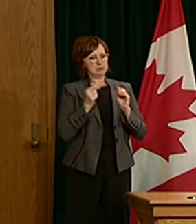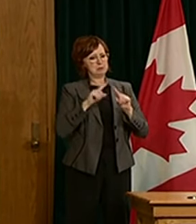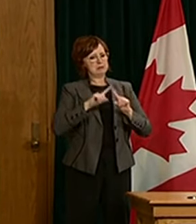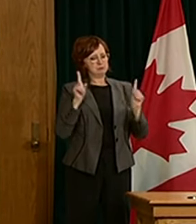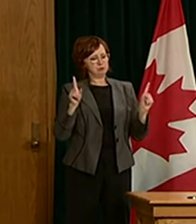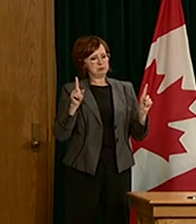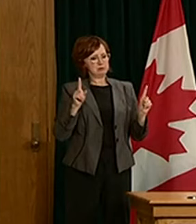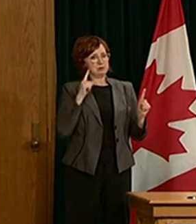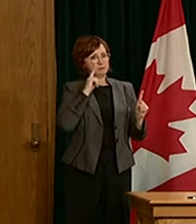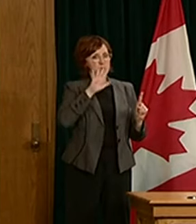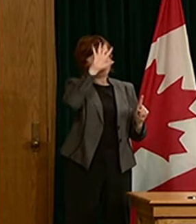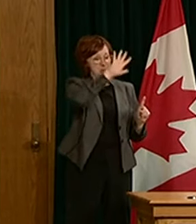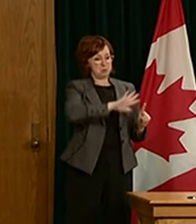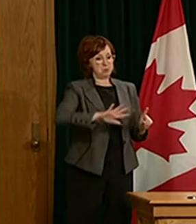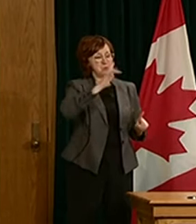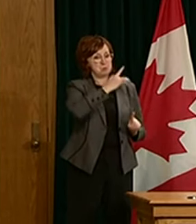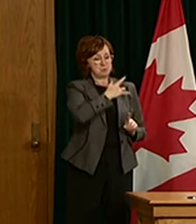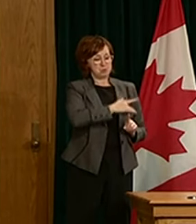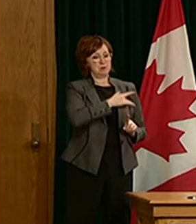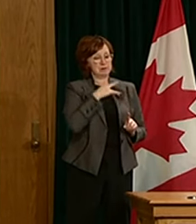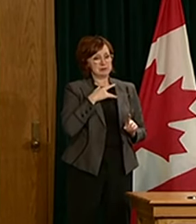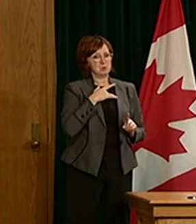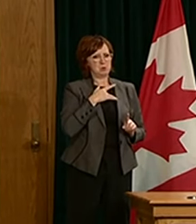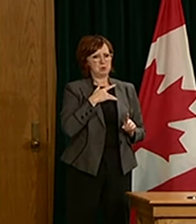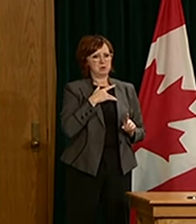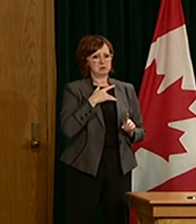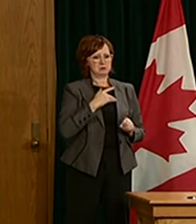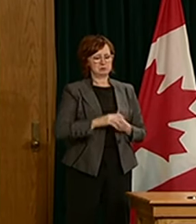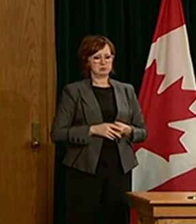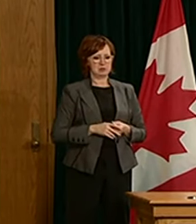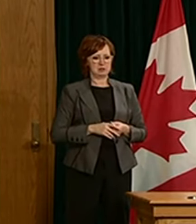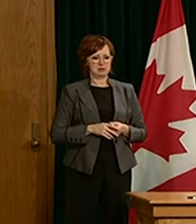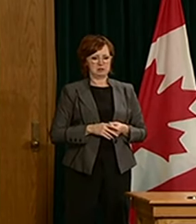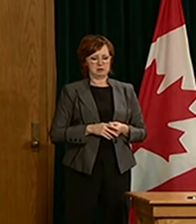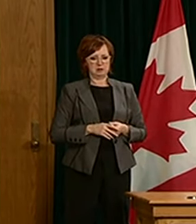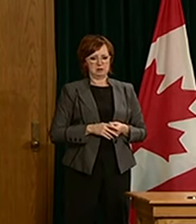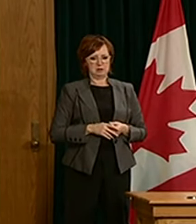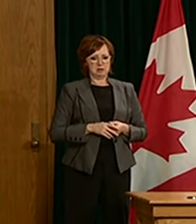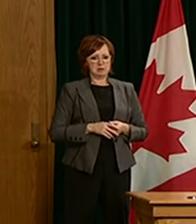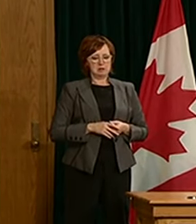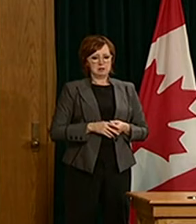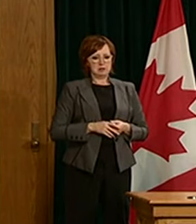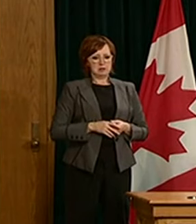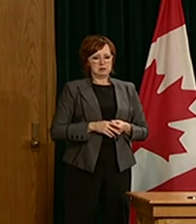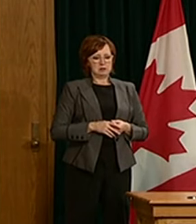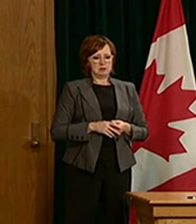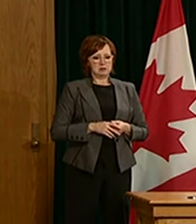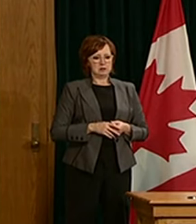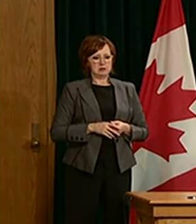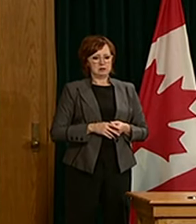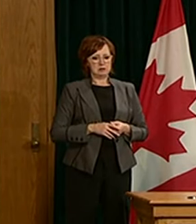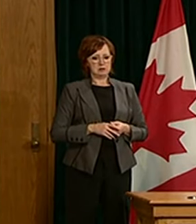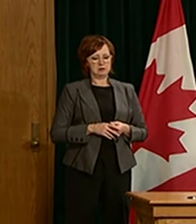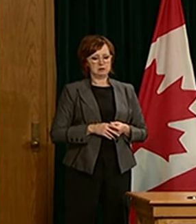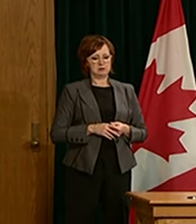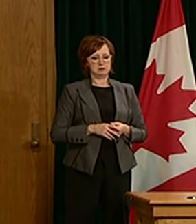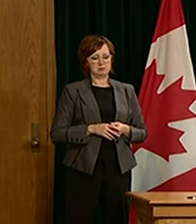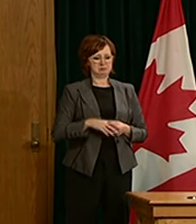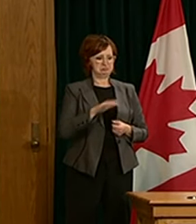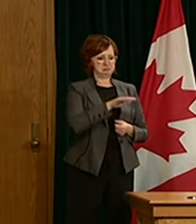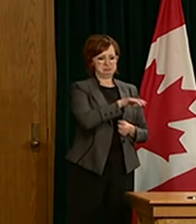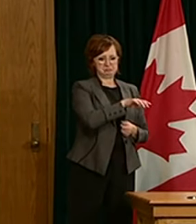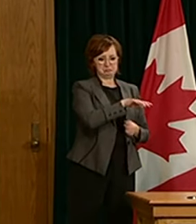that we don't have a direct comparison. We don't have detailed modeling information from our colleagues across the